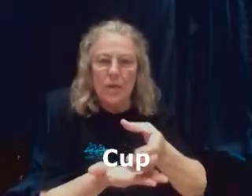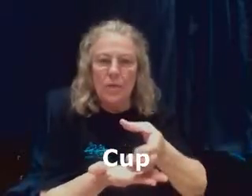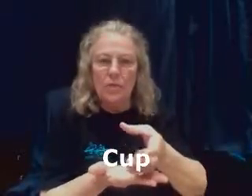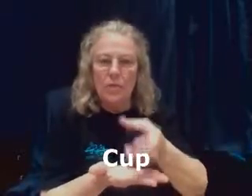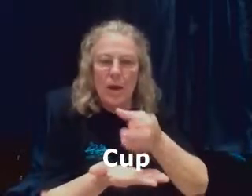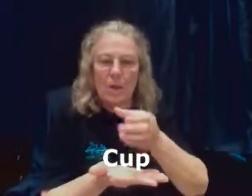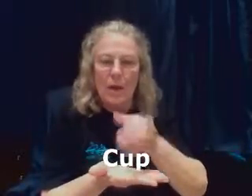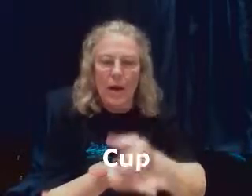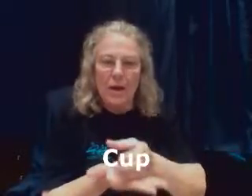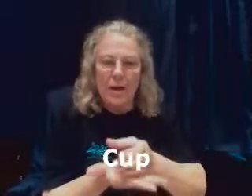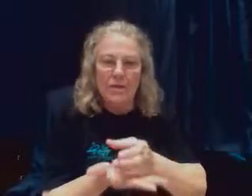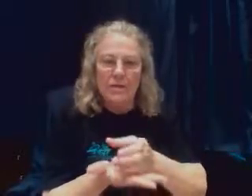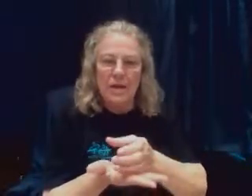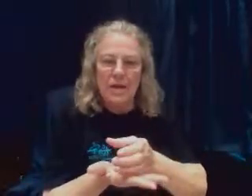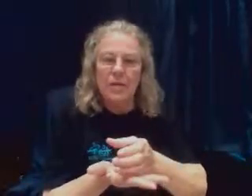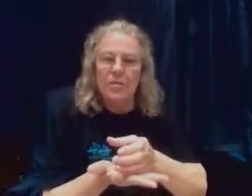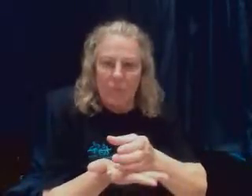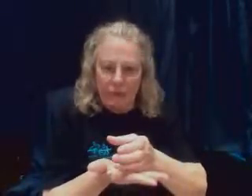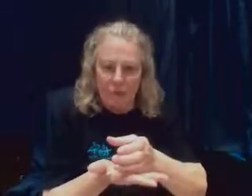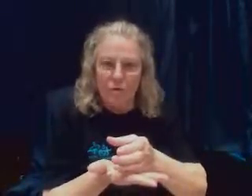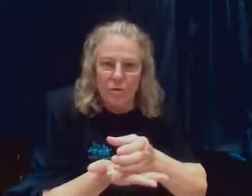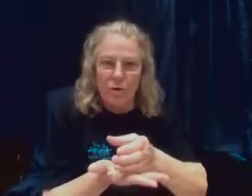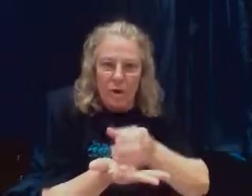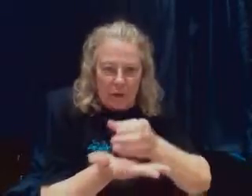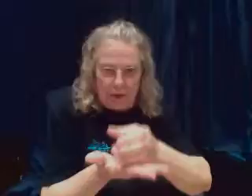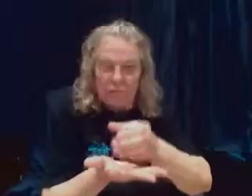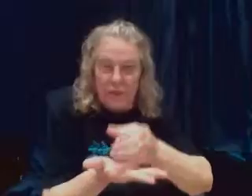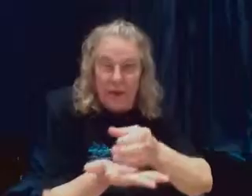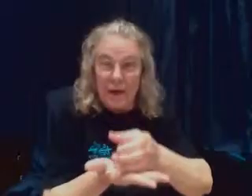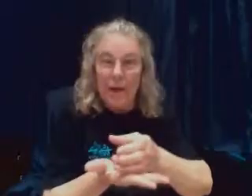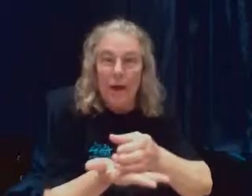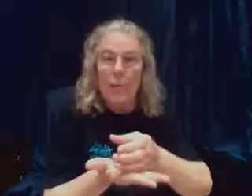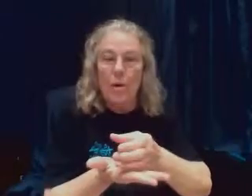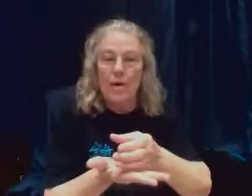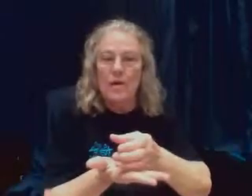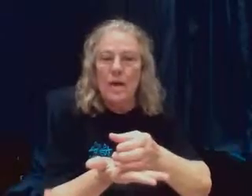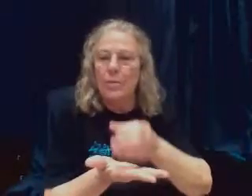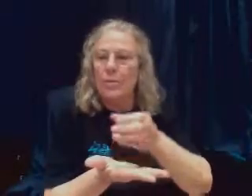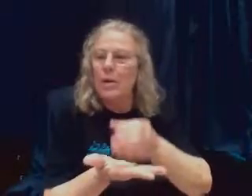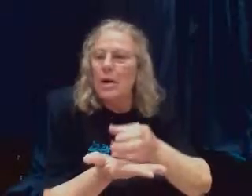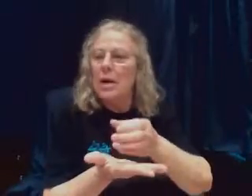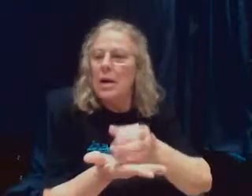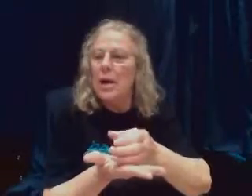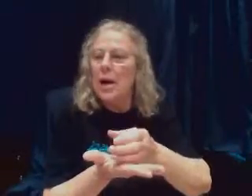with your dominant hand and set it right on your, like you're setting a cup on a table. Cup.